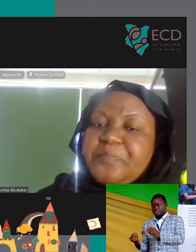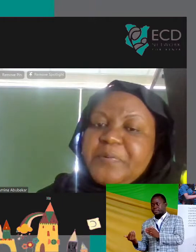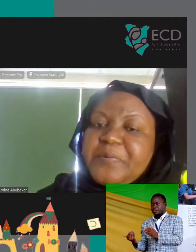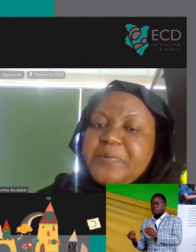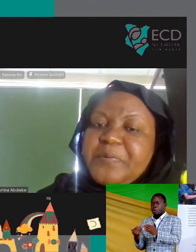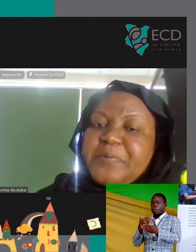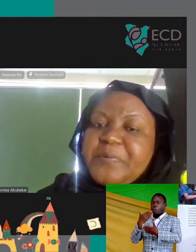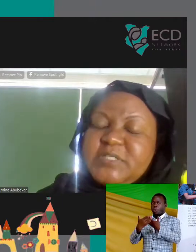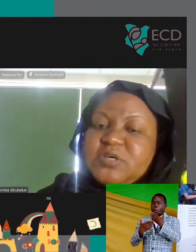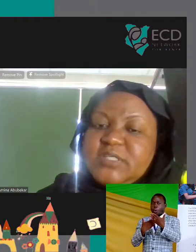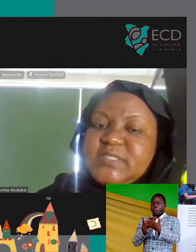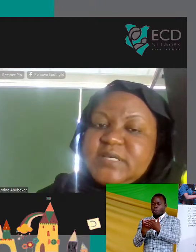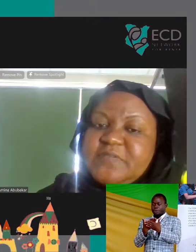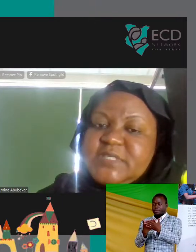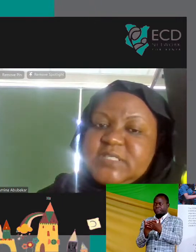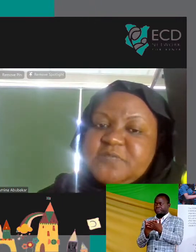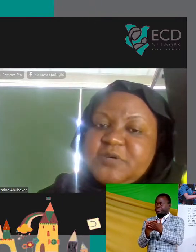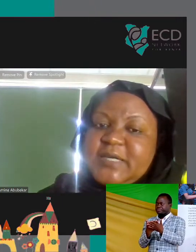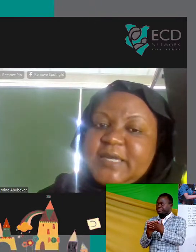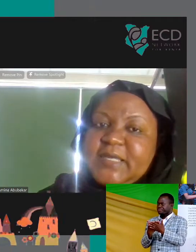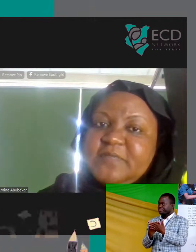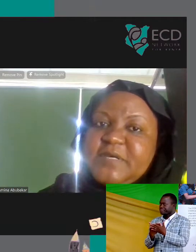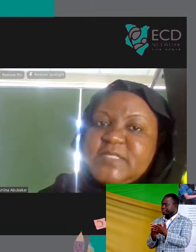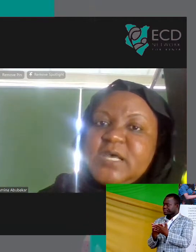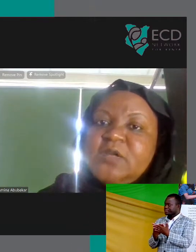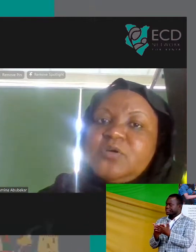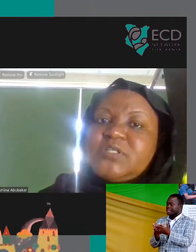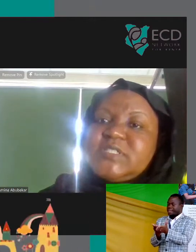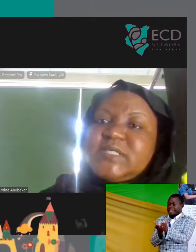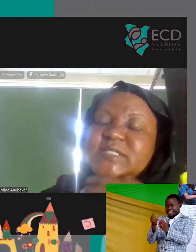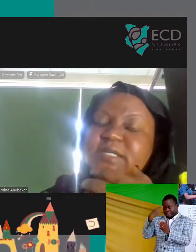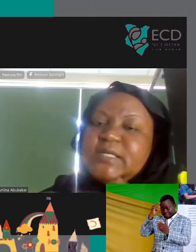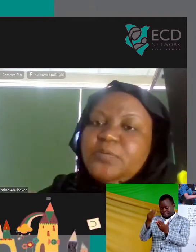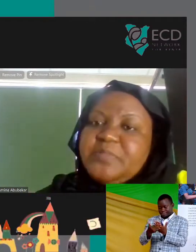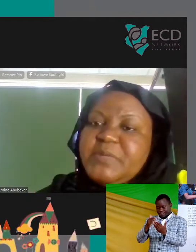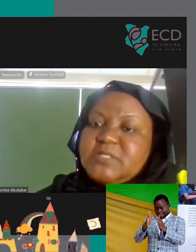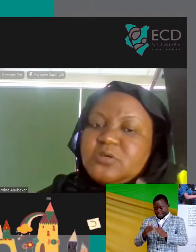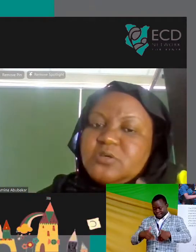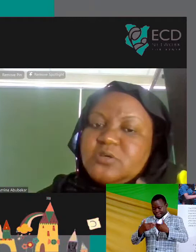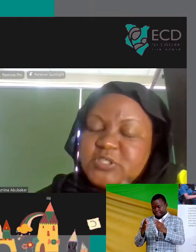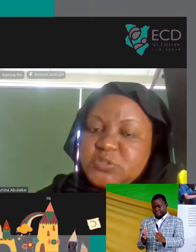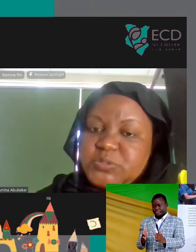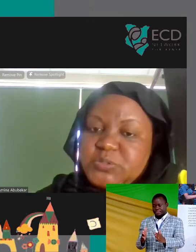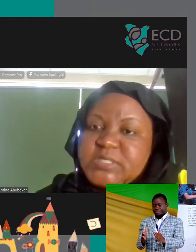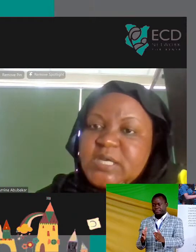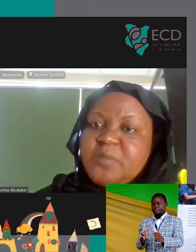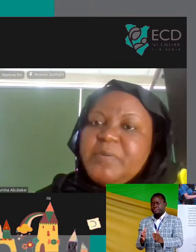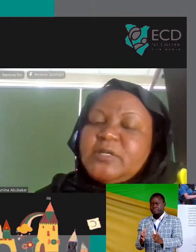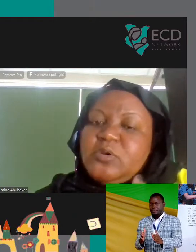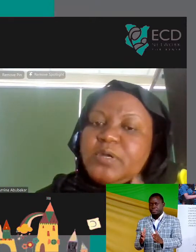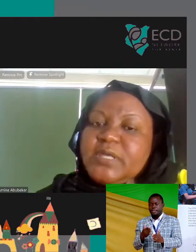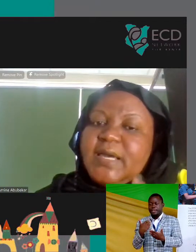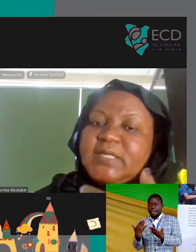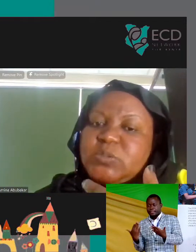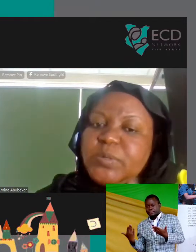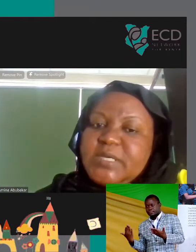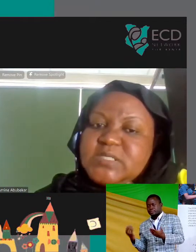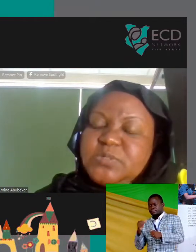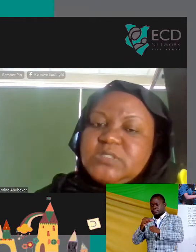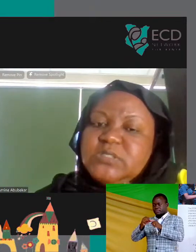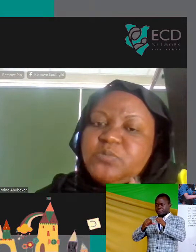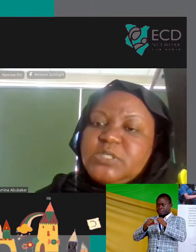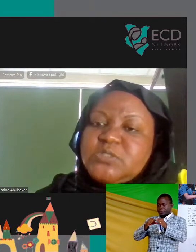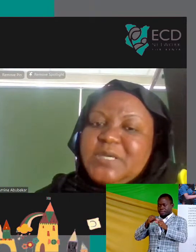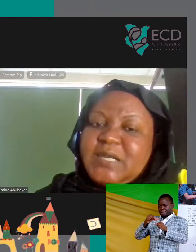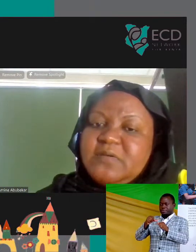also comprehensive mental health services for caregivers, not just dealing with mental health issues, but looking at